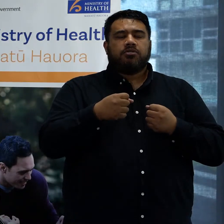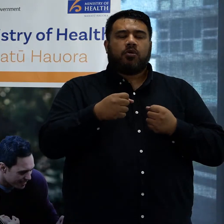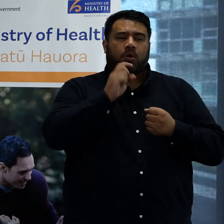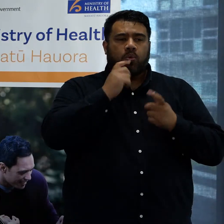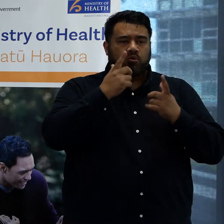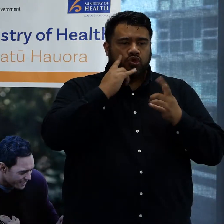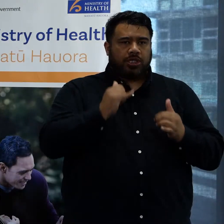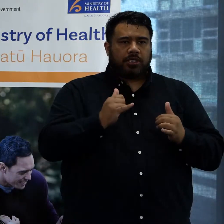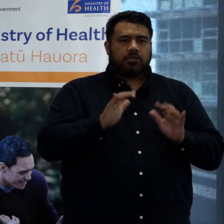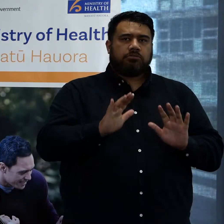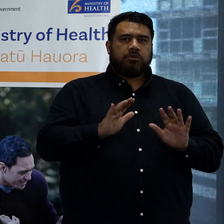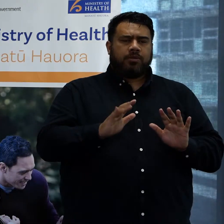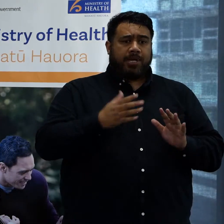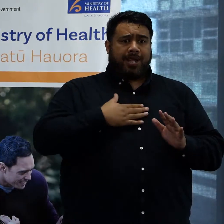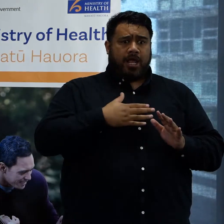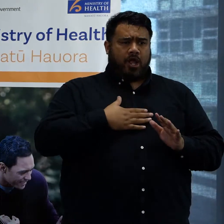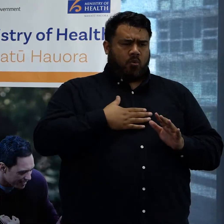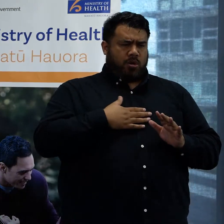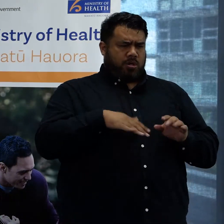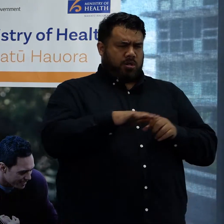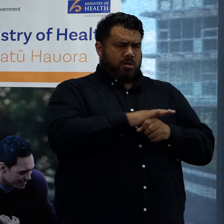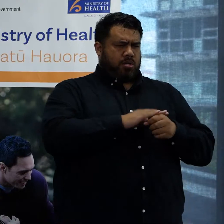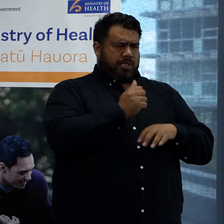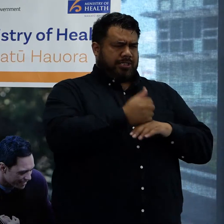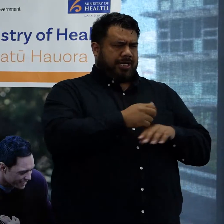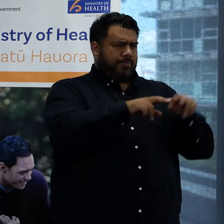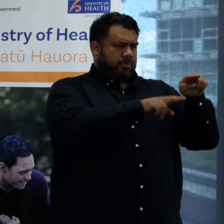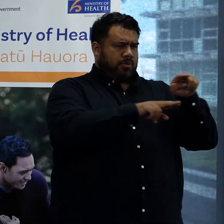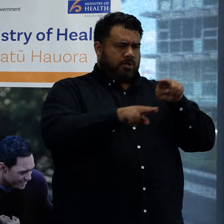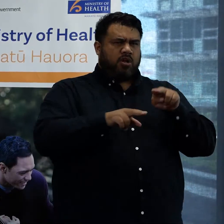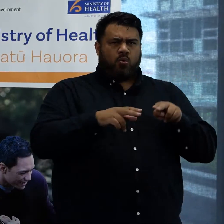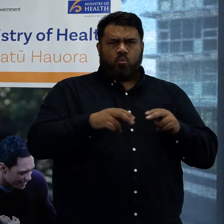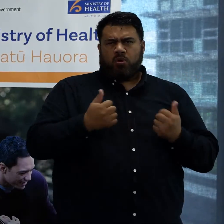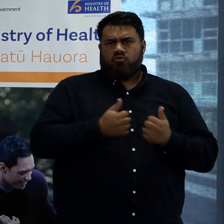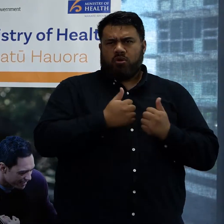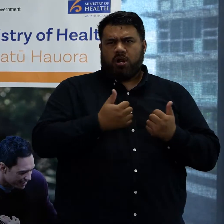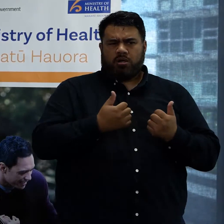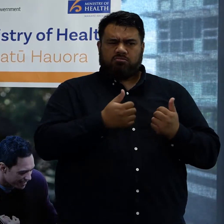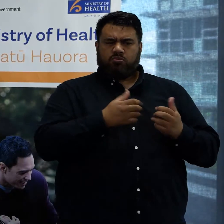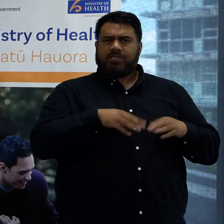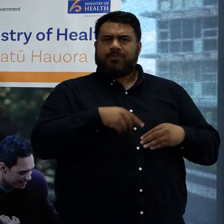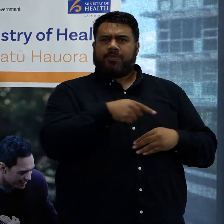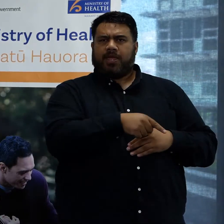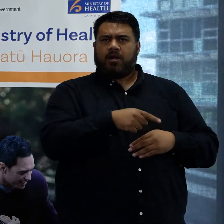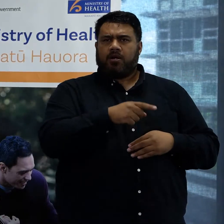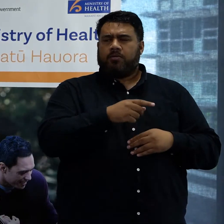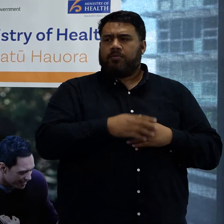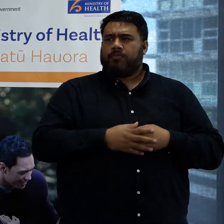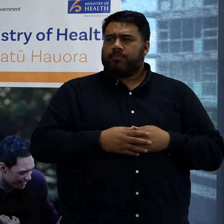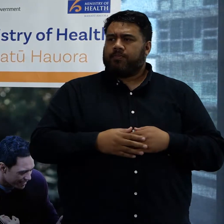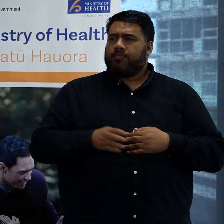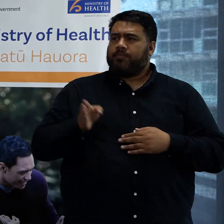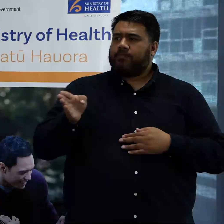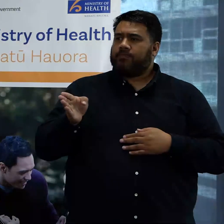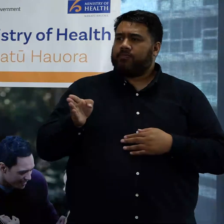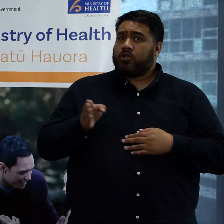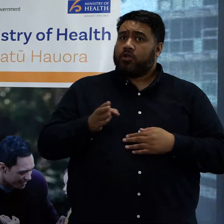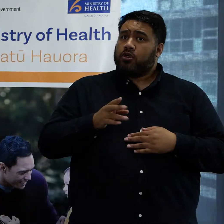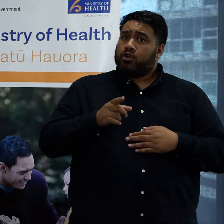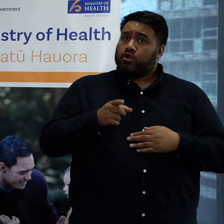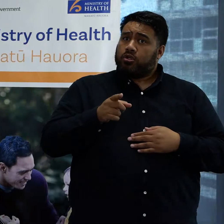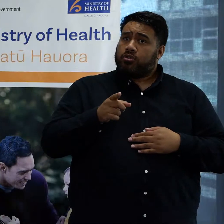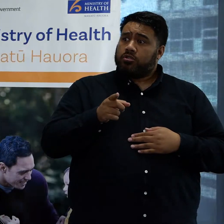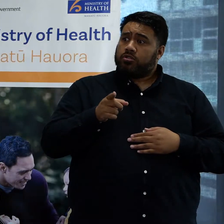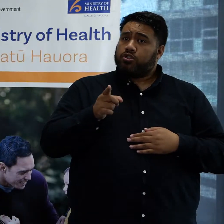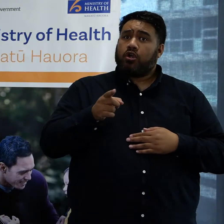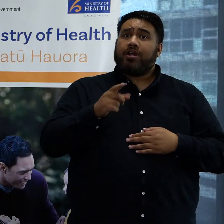in the arrangements that are in place, and of course we're always prepared to review that if something happens. So you would be happy to implement again? Sorry?